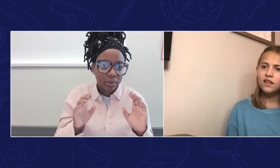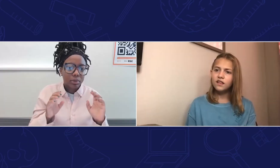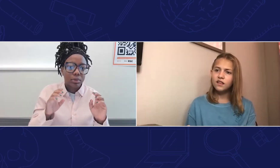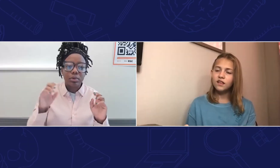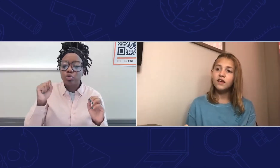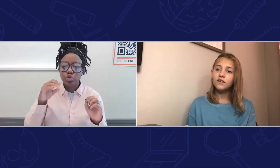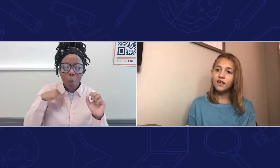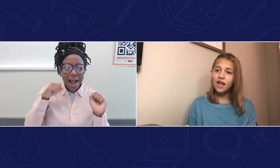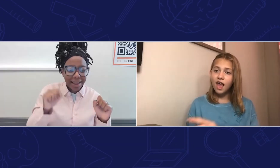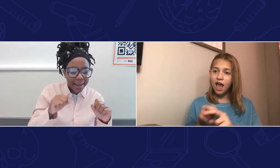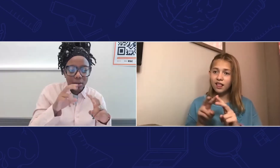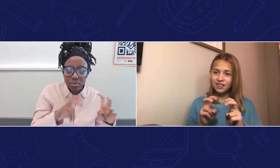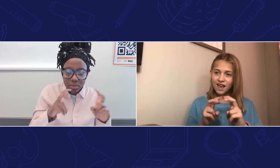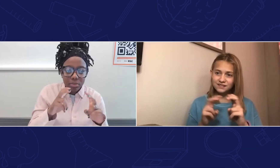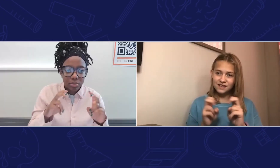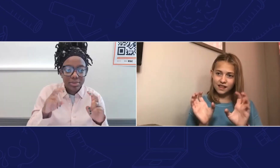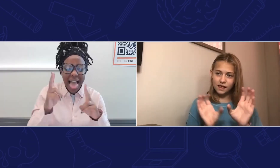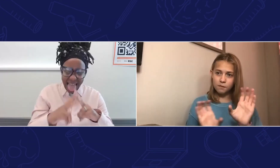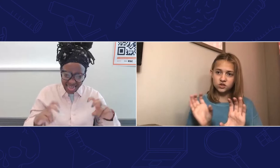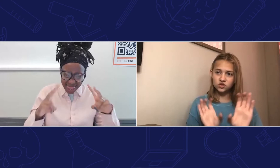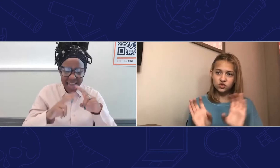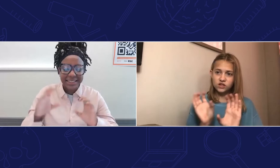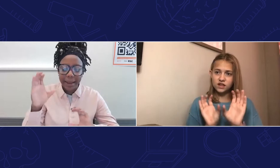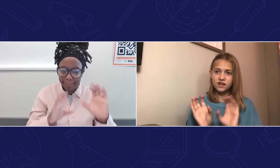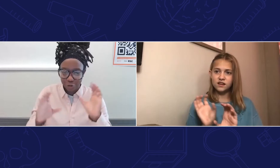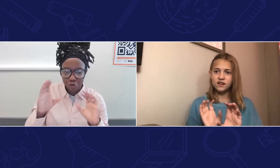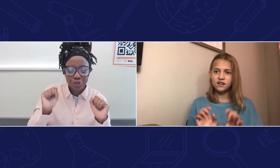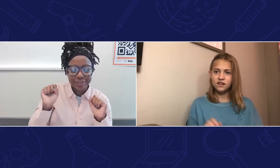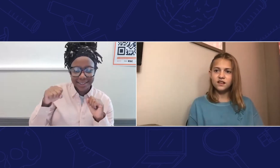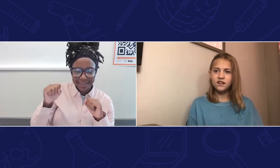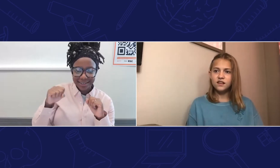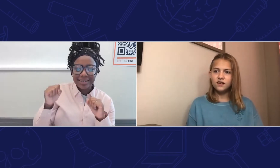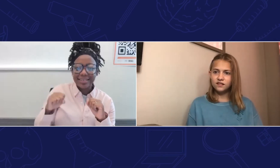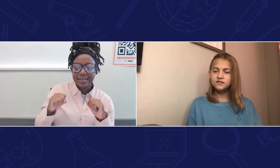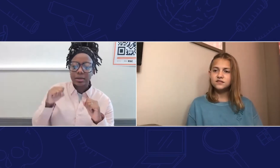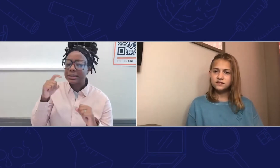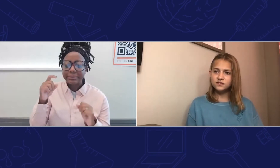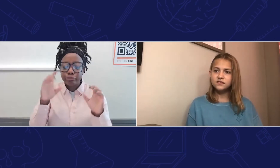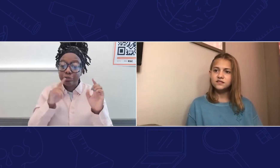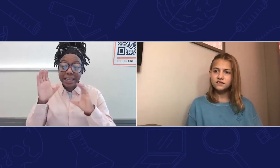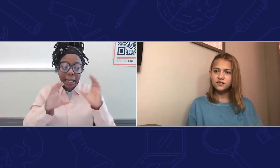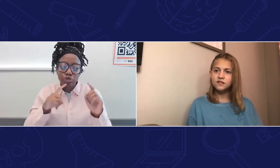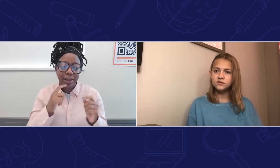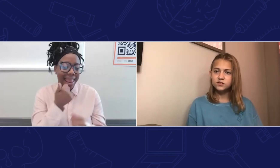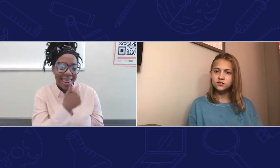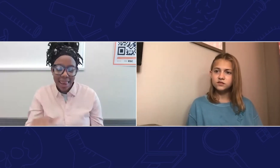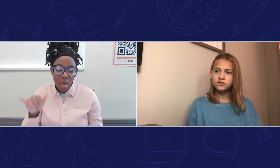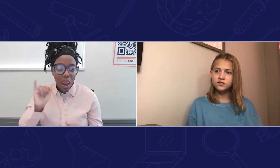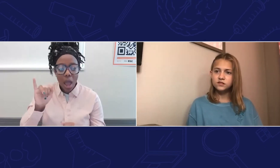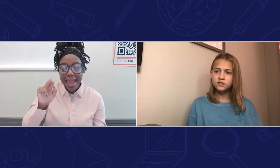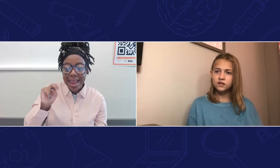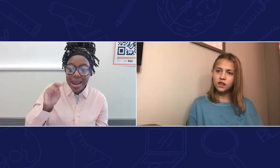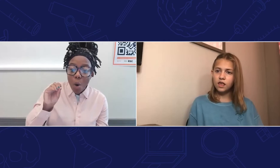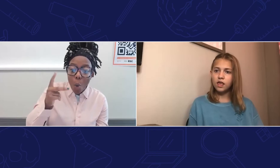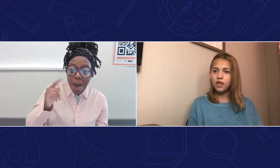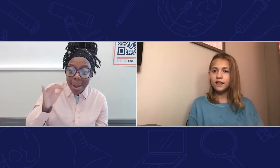So I can't get... Analytic chemistry? Analytic chemistry. So chemistry is really broad.